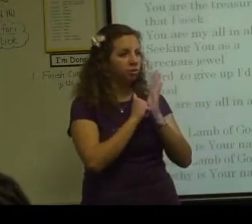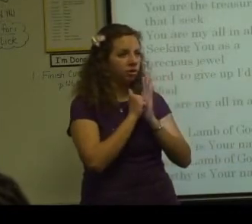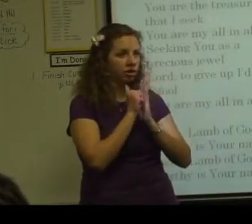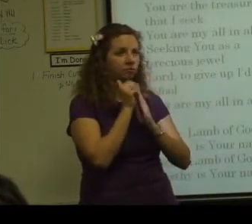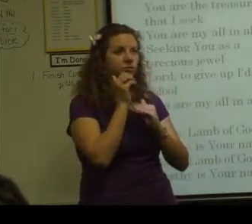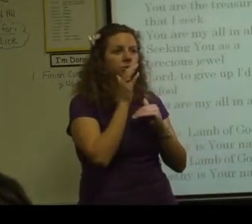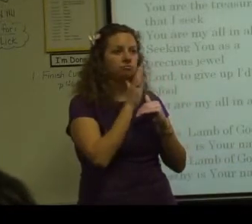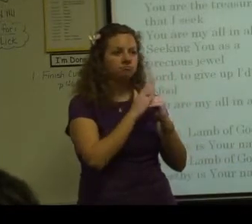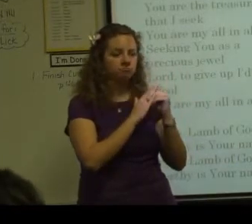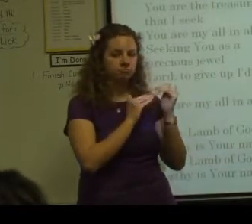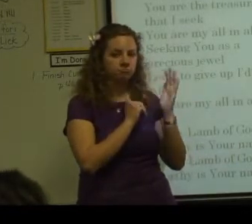Comfort or comfortable.